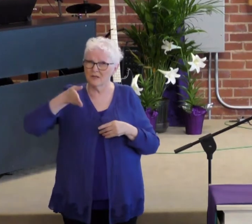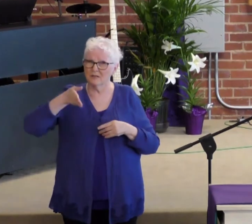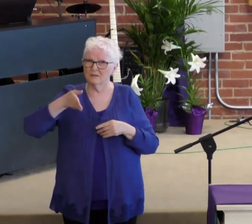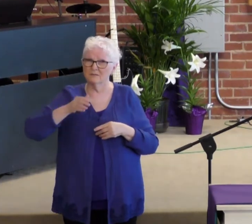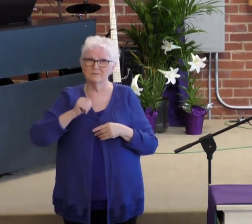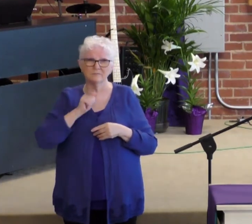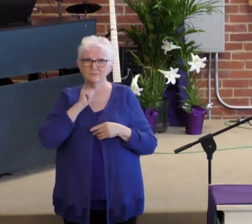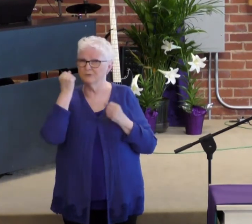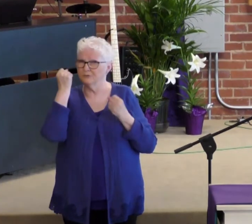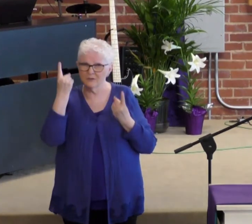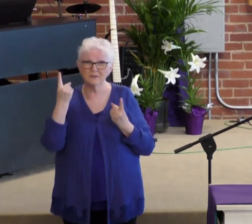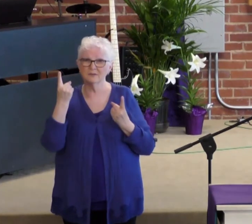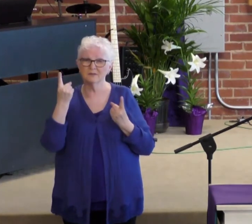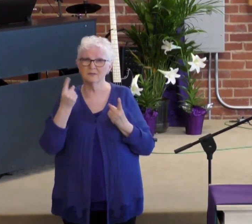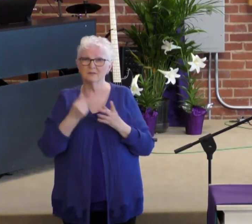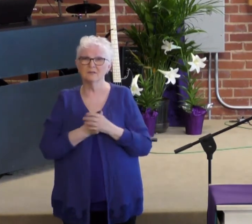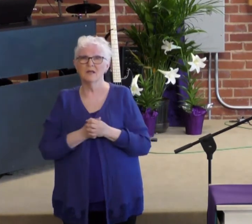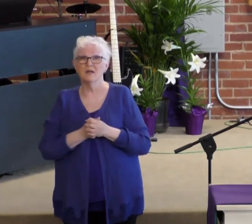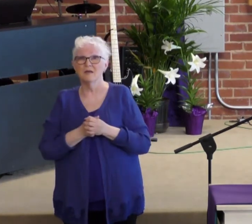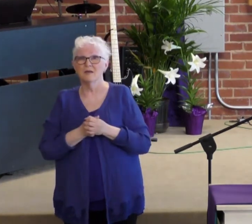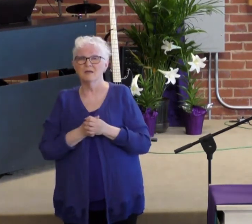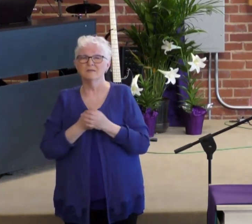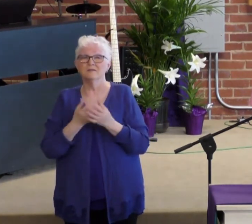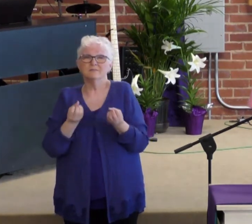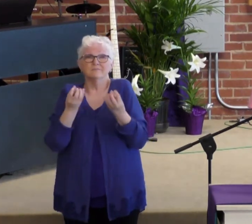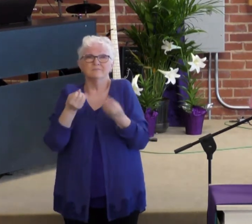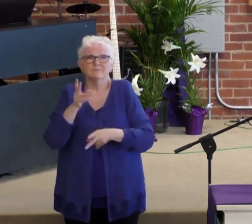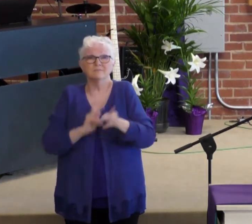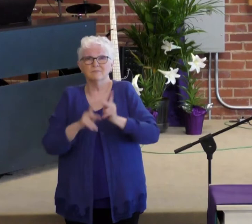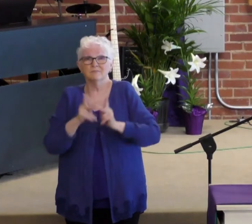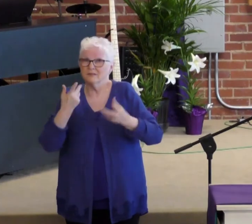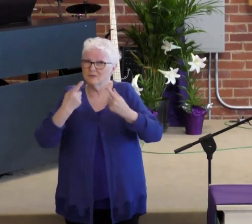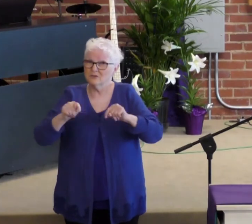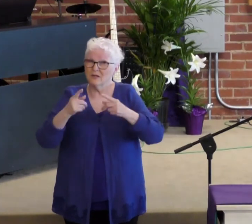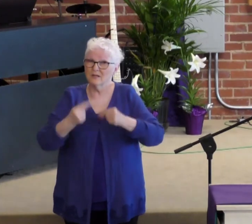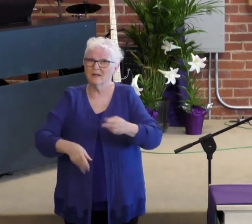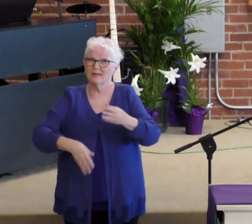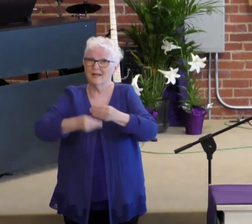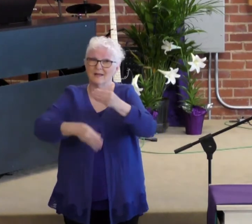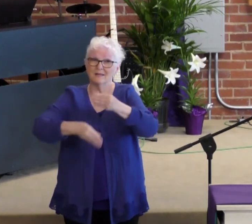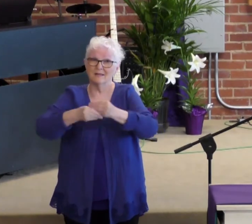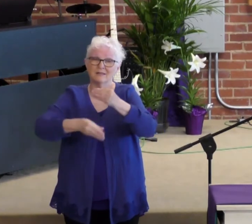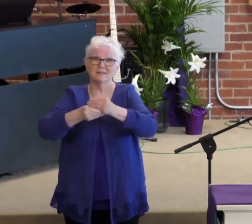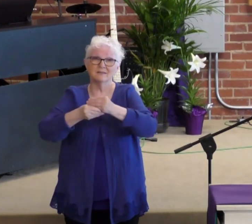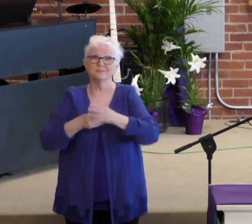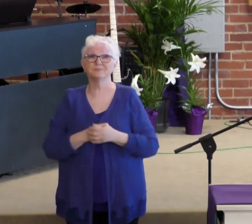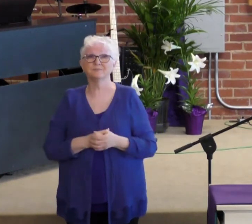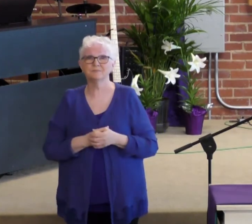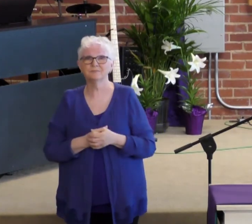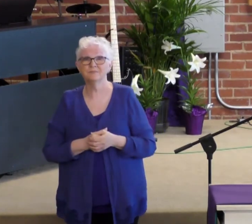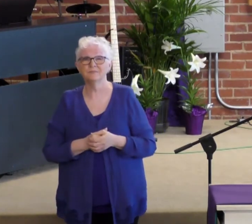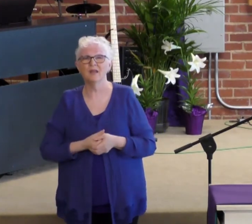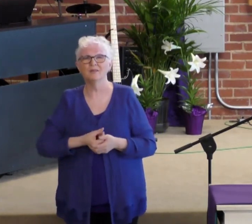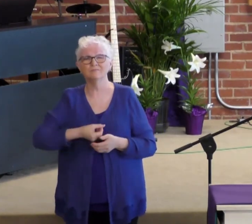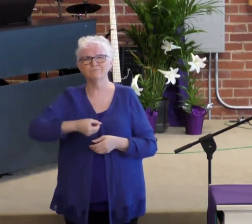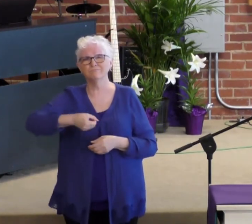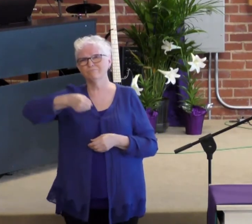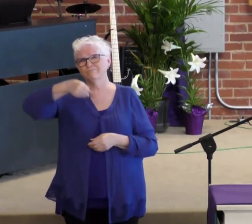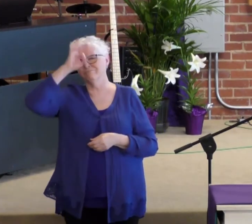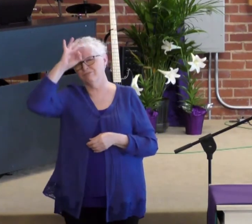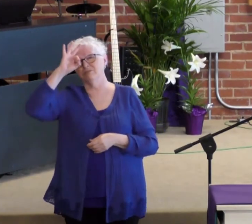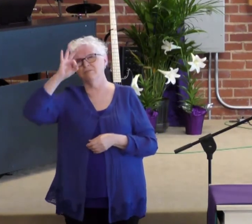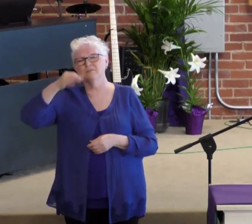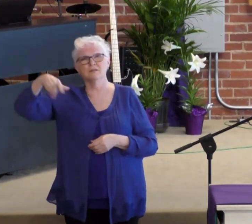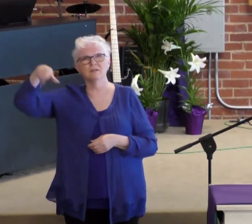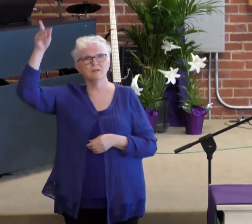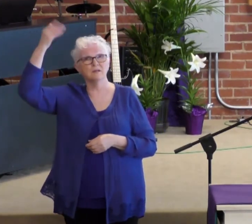to all of that and complicate it and use the term we use in the New Testament, frustrate the grace